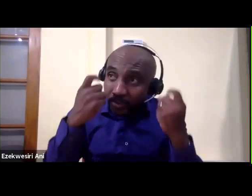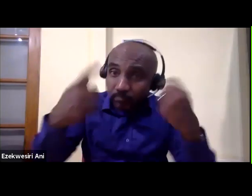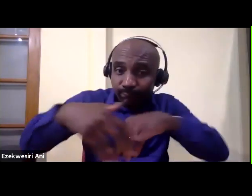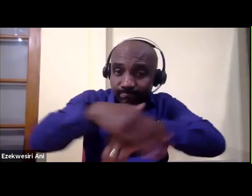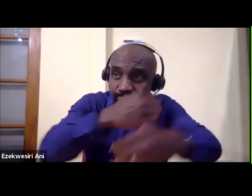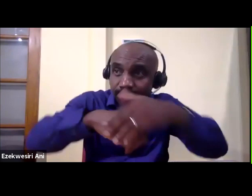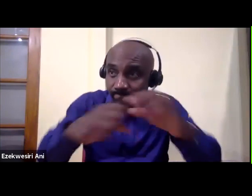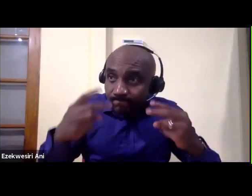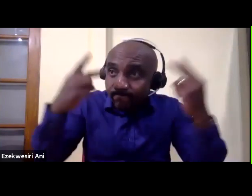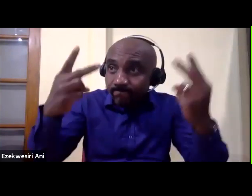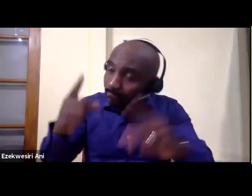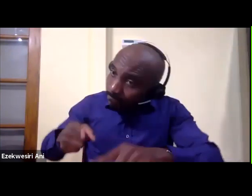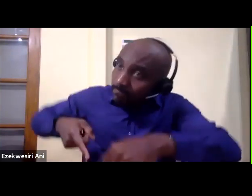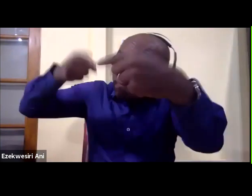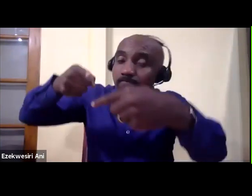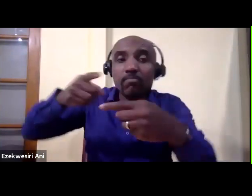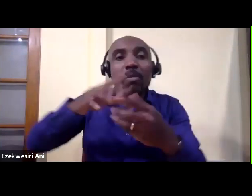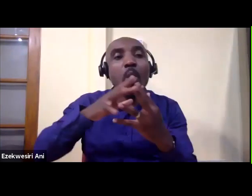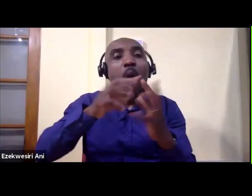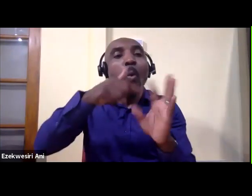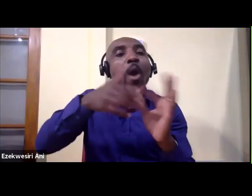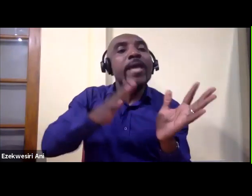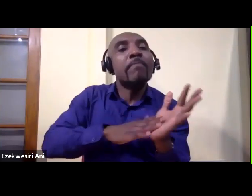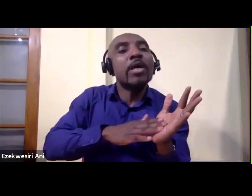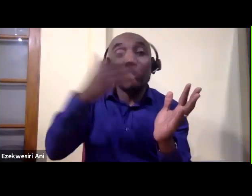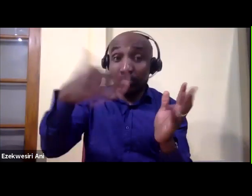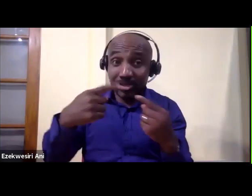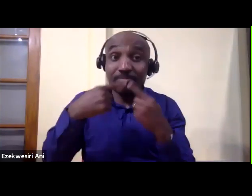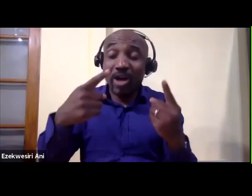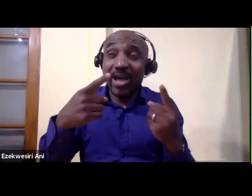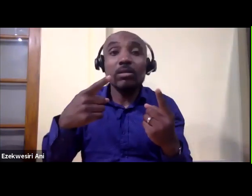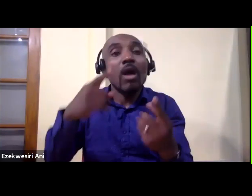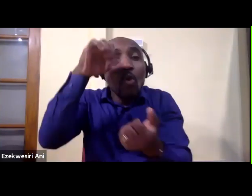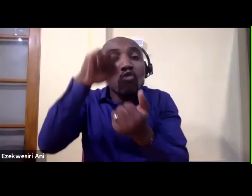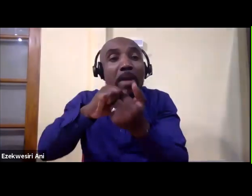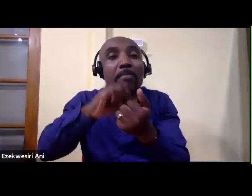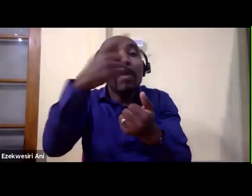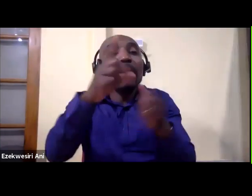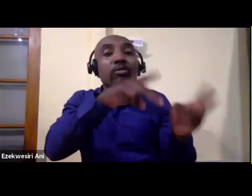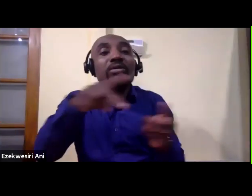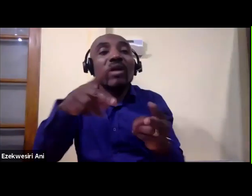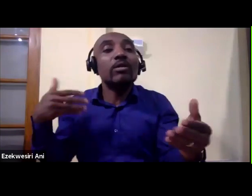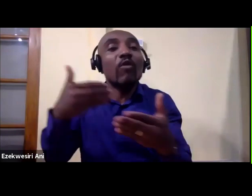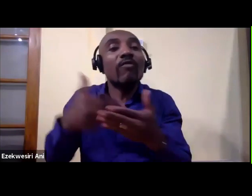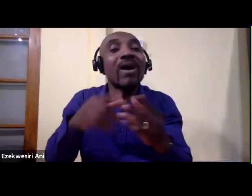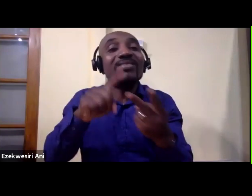Wayman said, remember the dead, but fight for the living. Thank you.